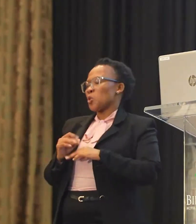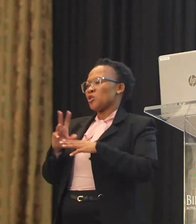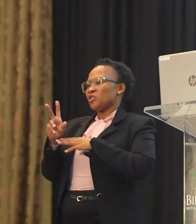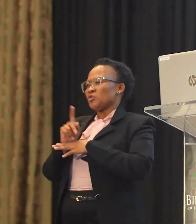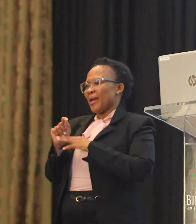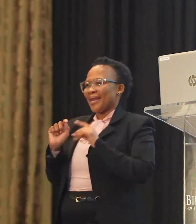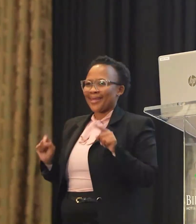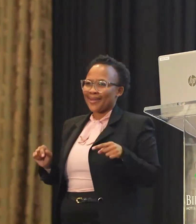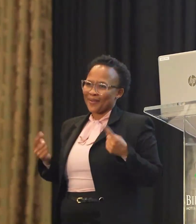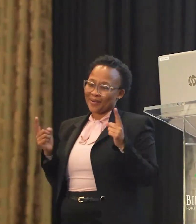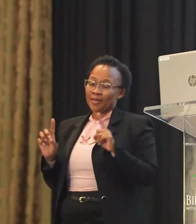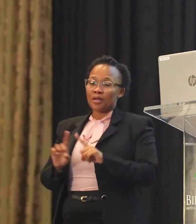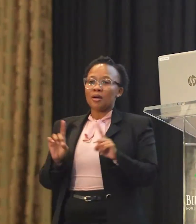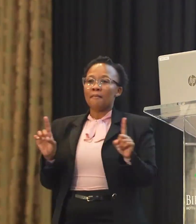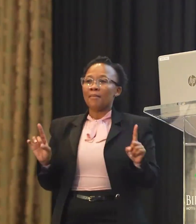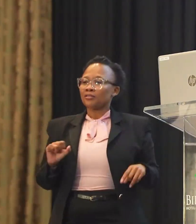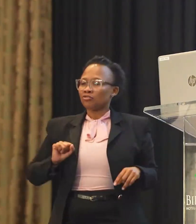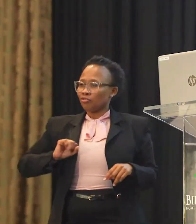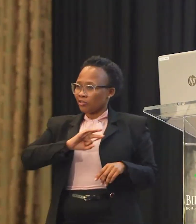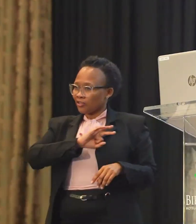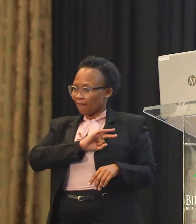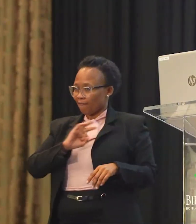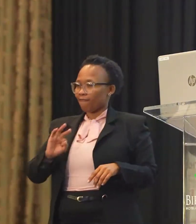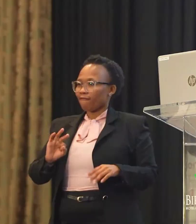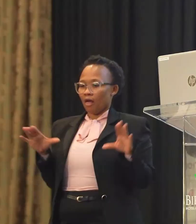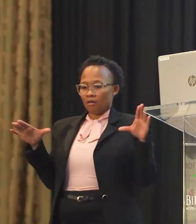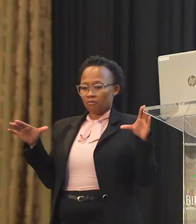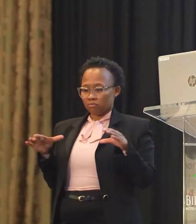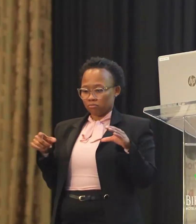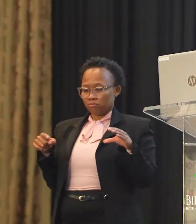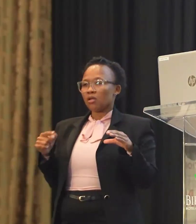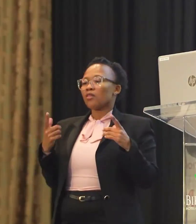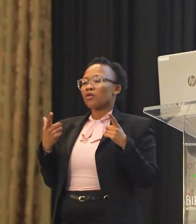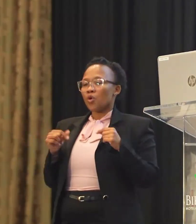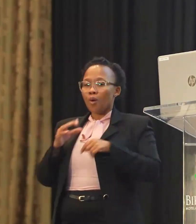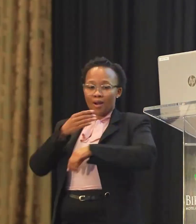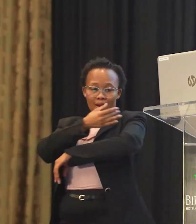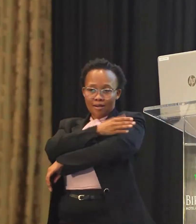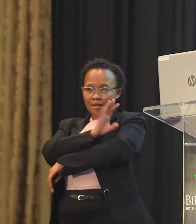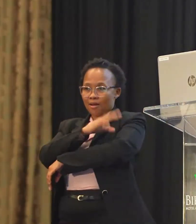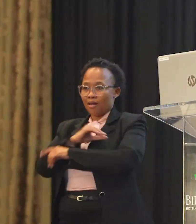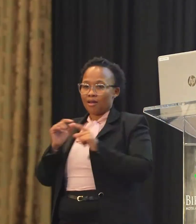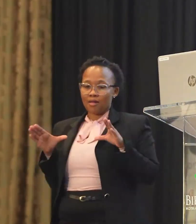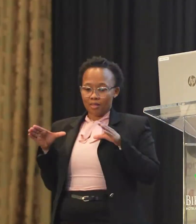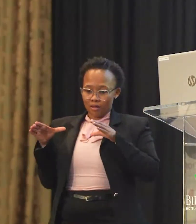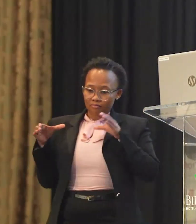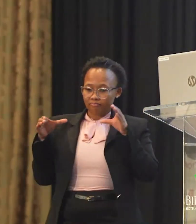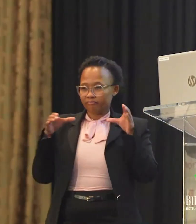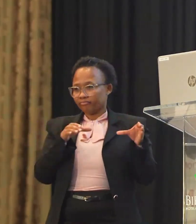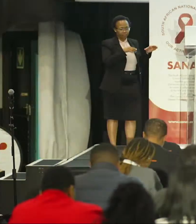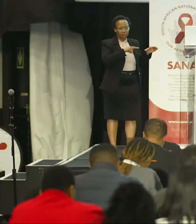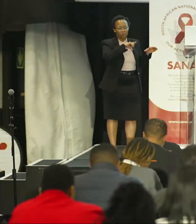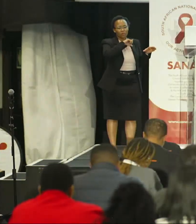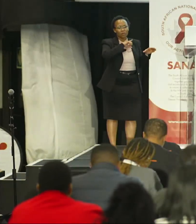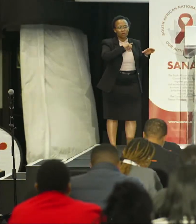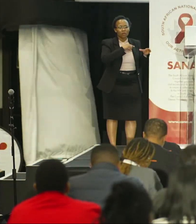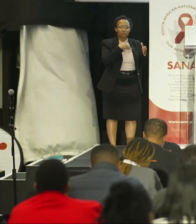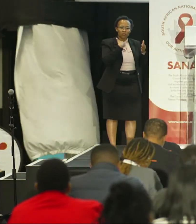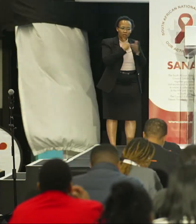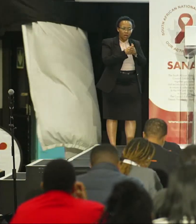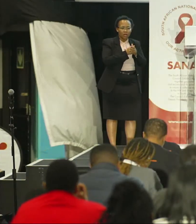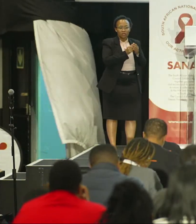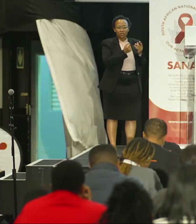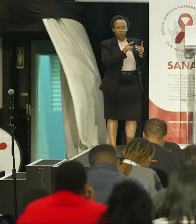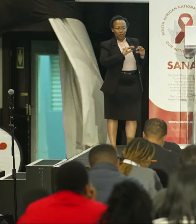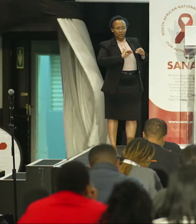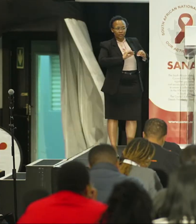But when we have staff that come into the clinics that already have that expertise, then it's much easier to foster that culture change that we